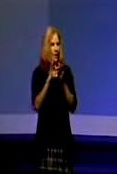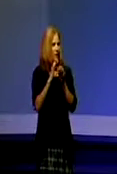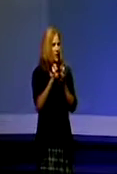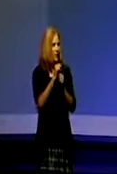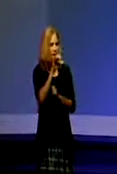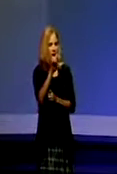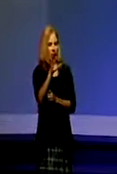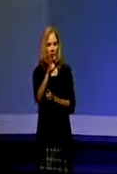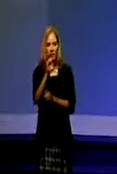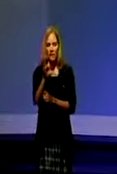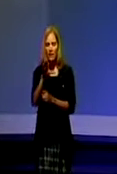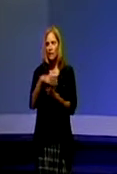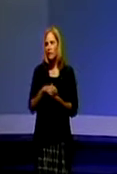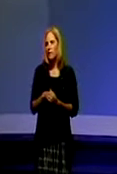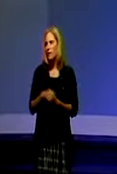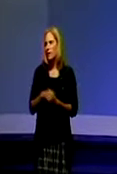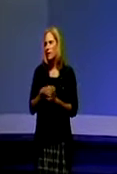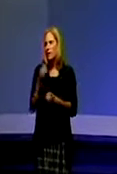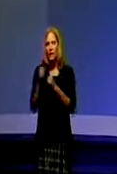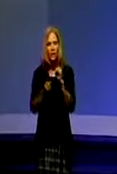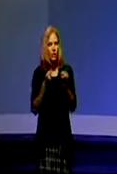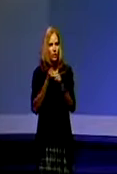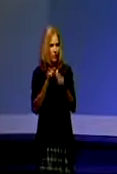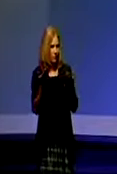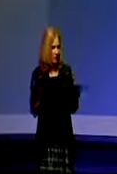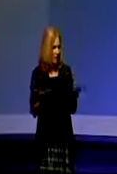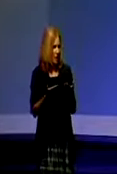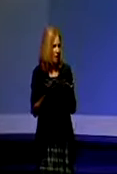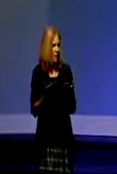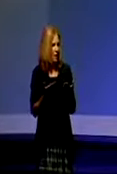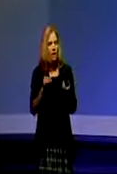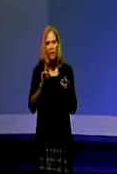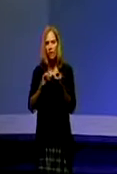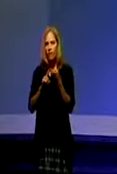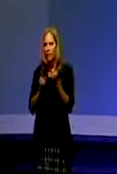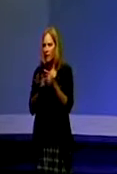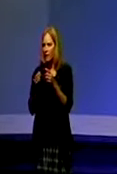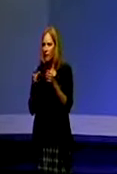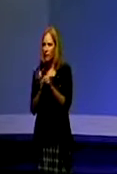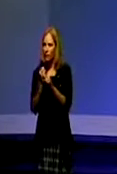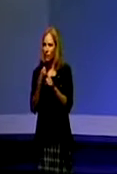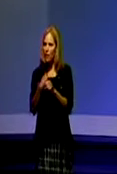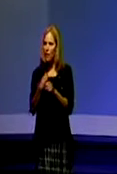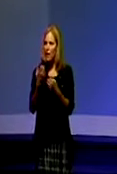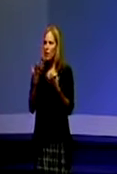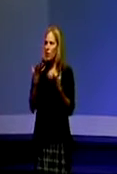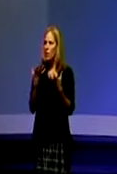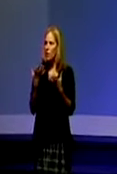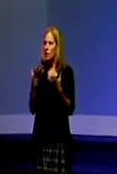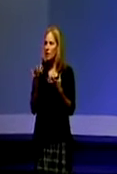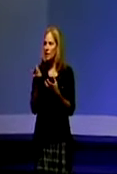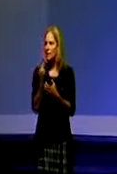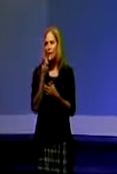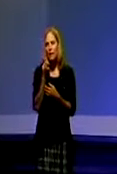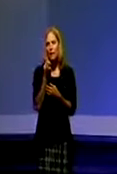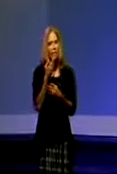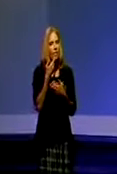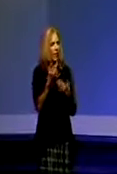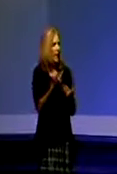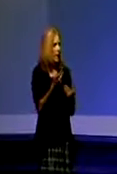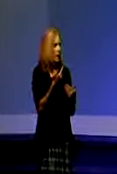LFC, the years that we've been here, the friendships that we've formed. And we just wanted to say a little bit of thank you